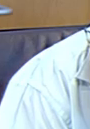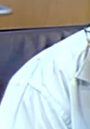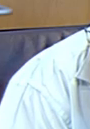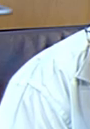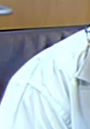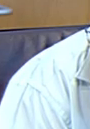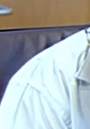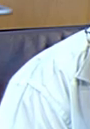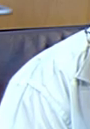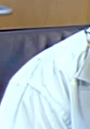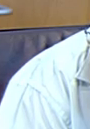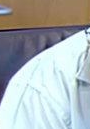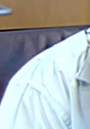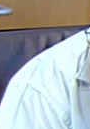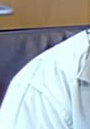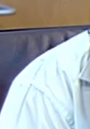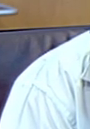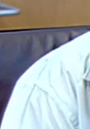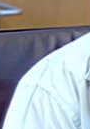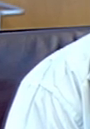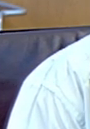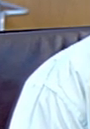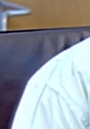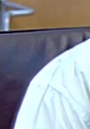I think that is absolutely the top line key issue.